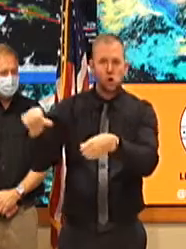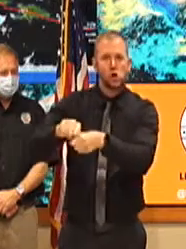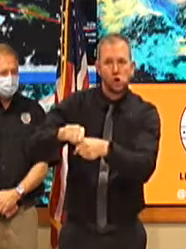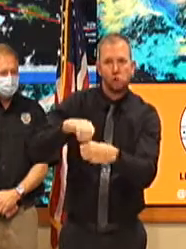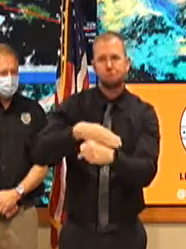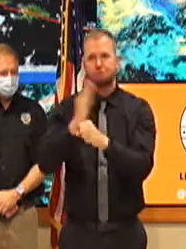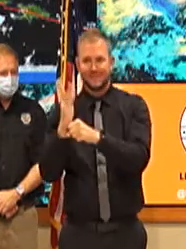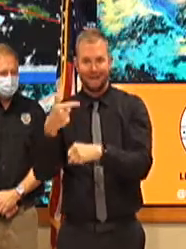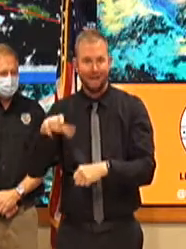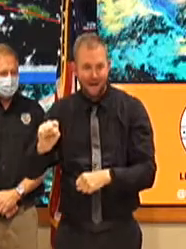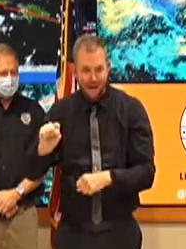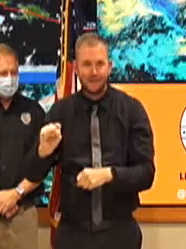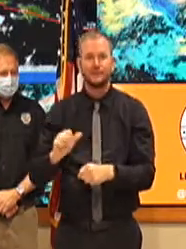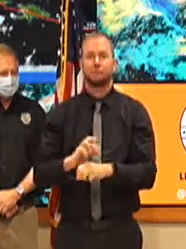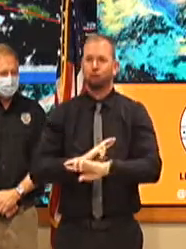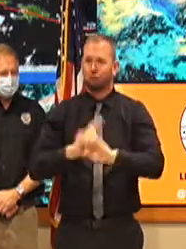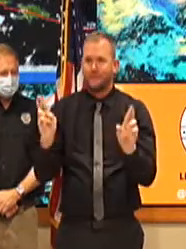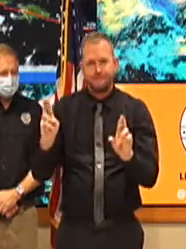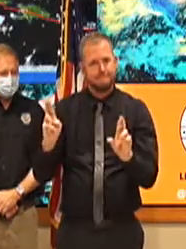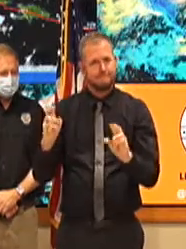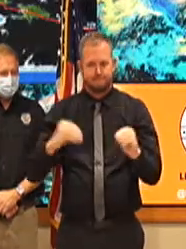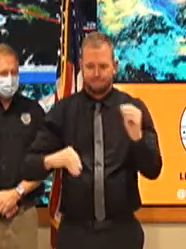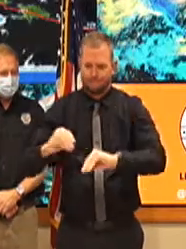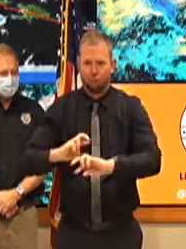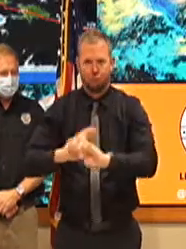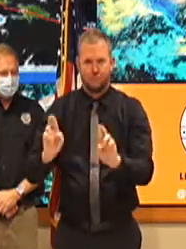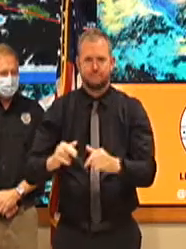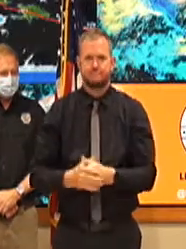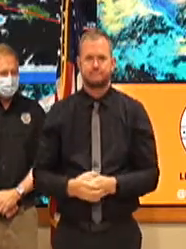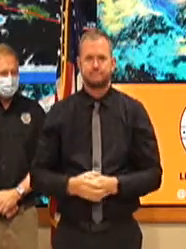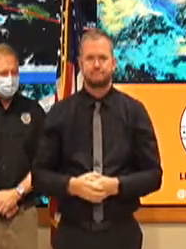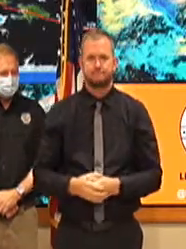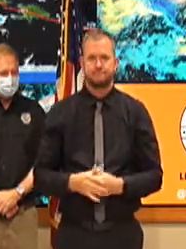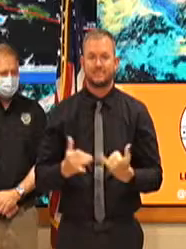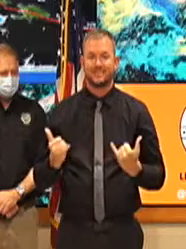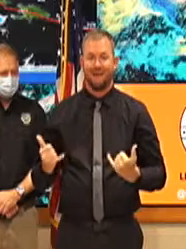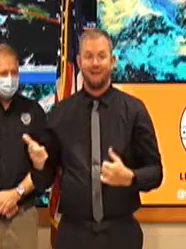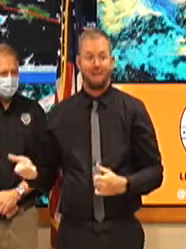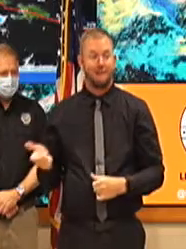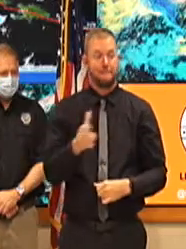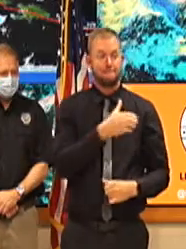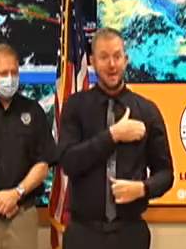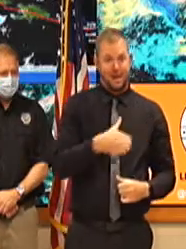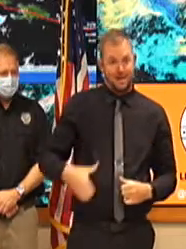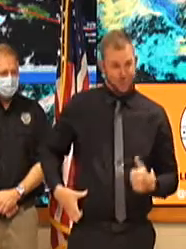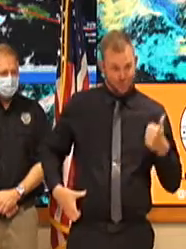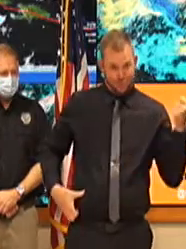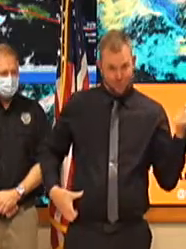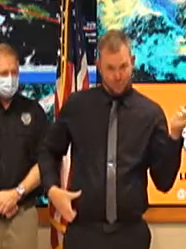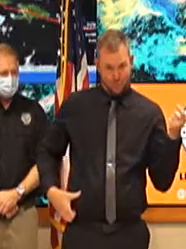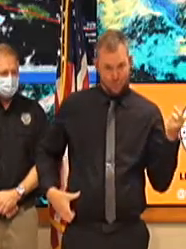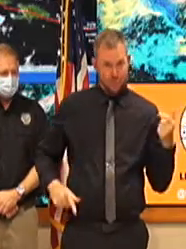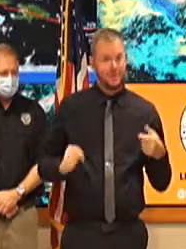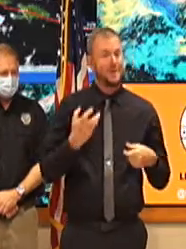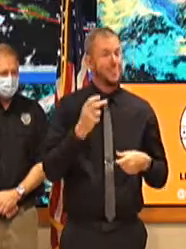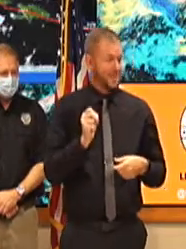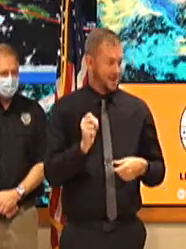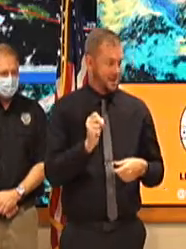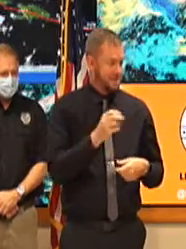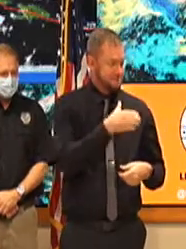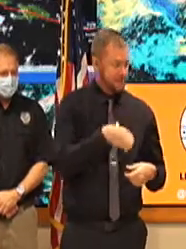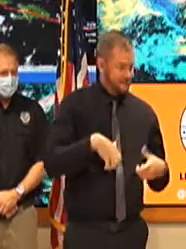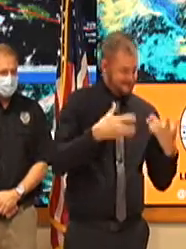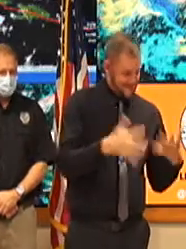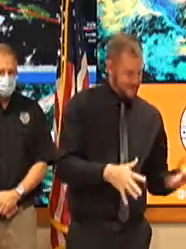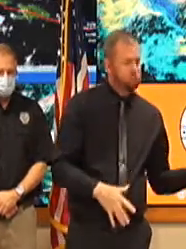is here with us this afternoon. Mayor Turner, thank you so much. Mayor will speak, then I'll repeat my remarks in Spanish, and we'll take any questions.